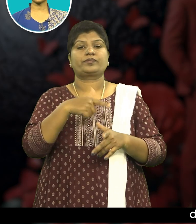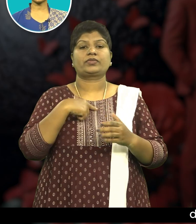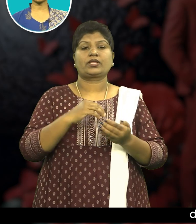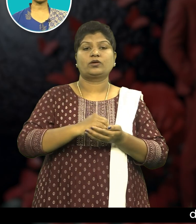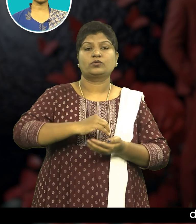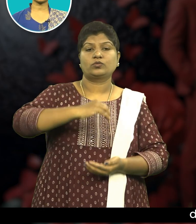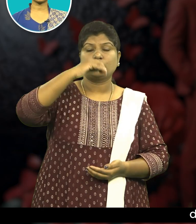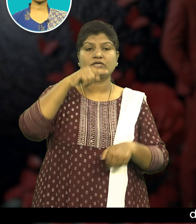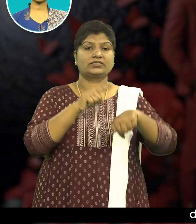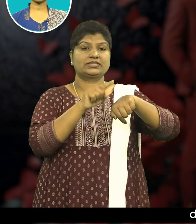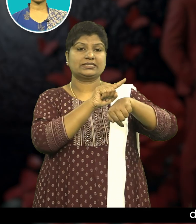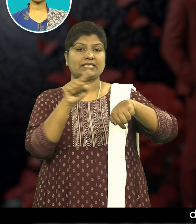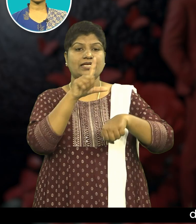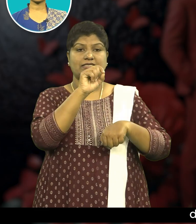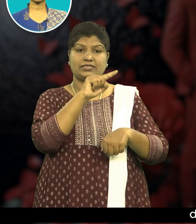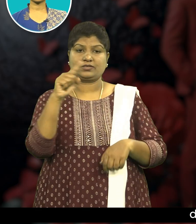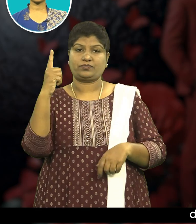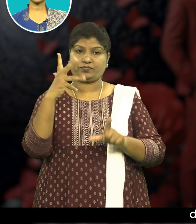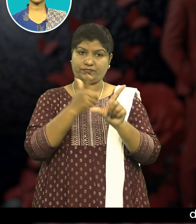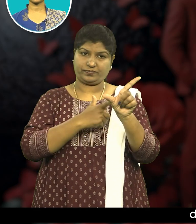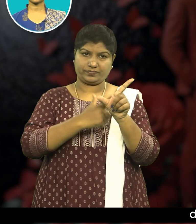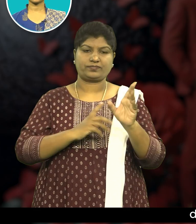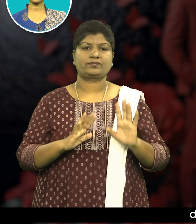during adolescence.